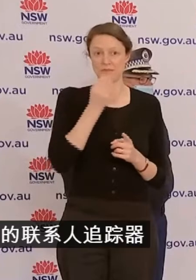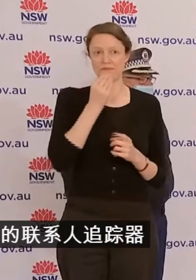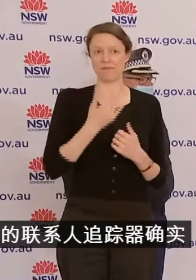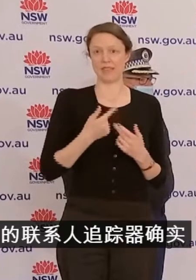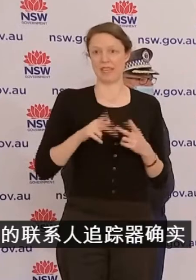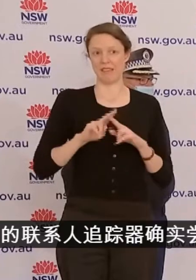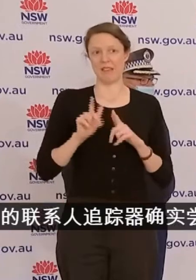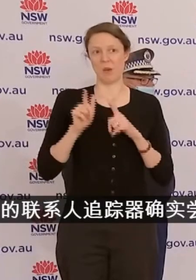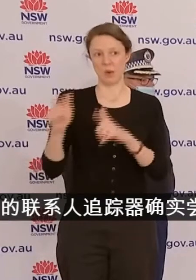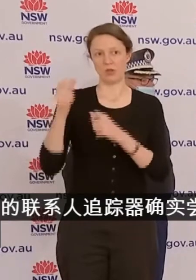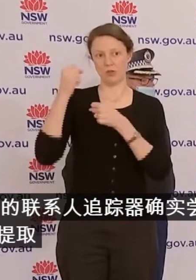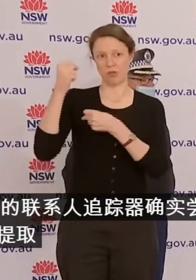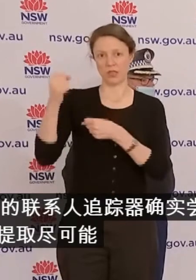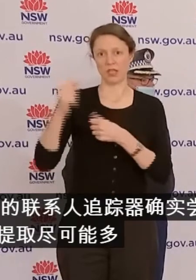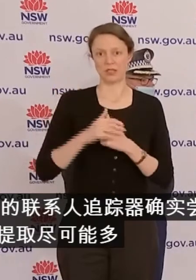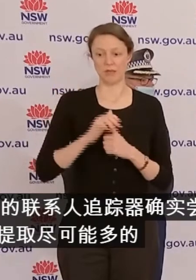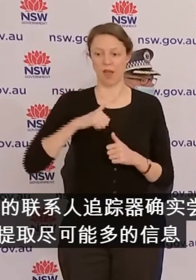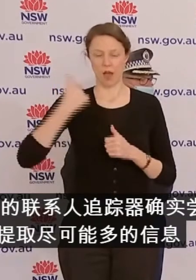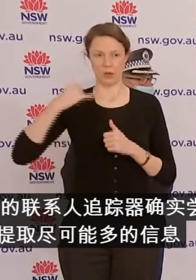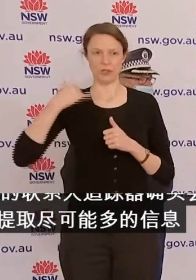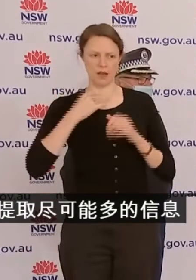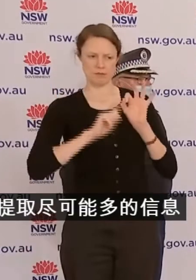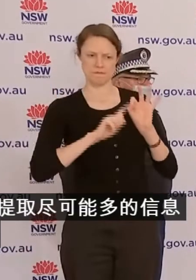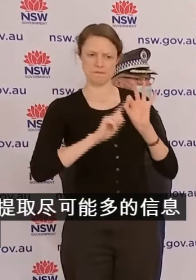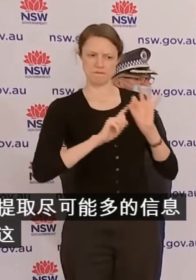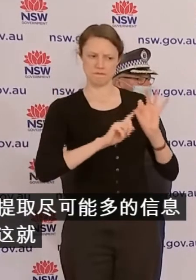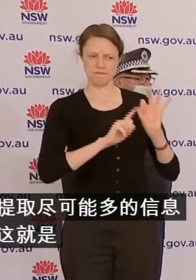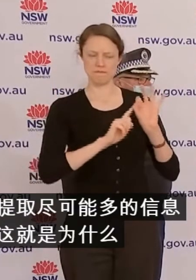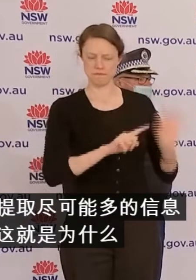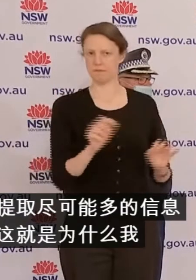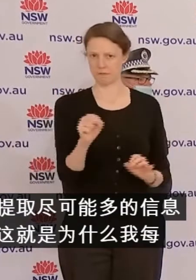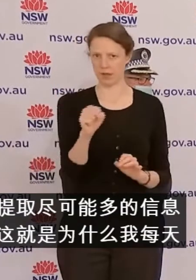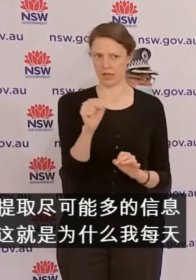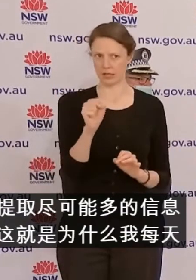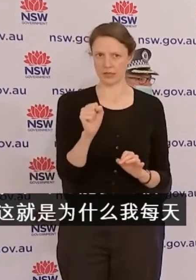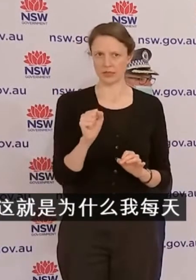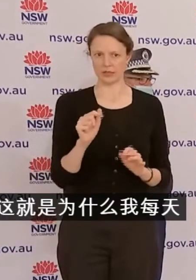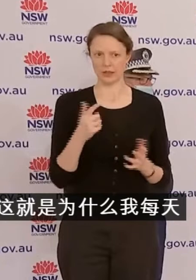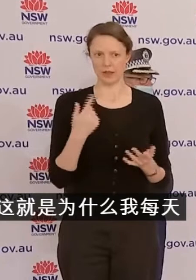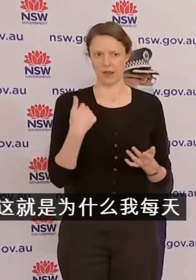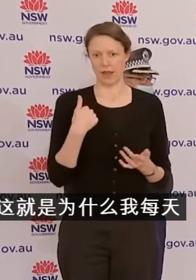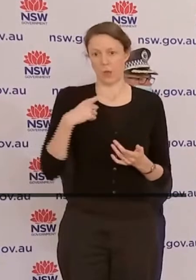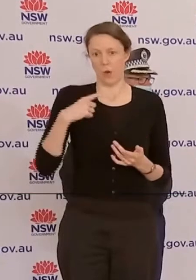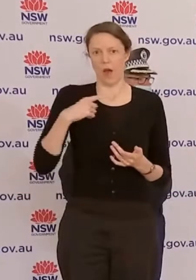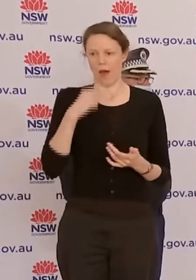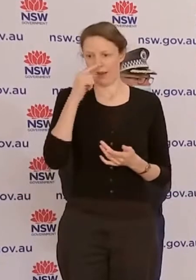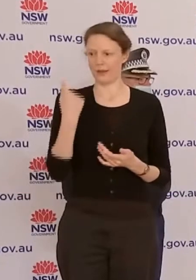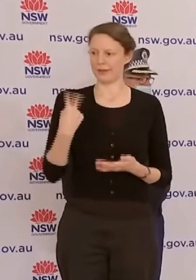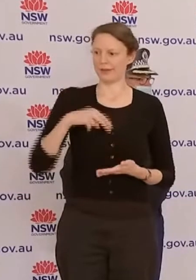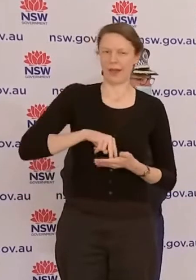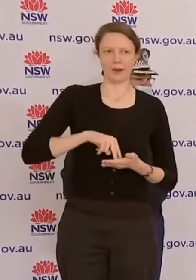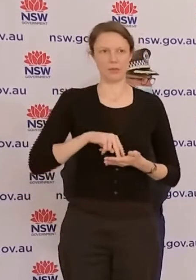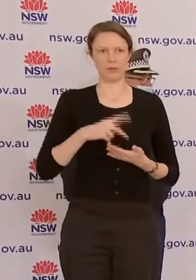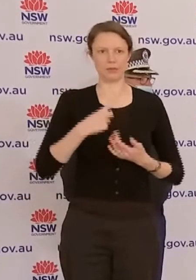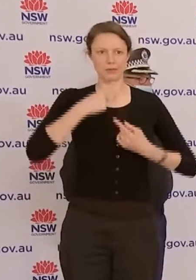contact tracers really try and extract as much information from people, and can I just say that is why I stand up here every day